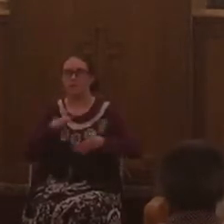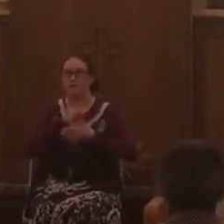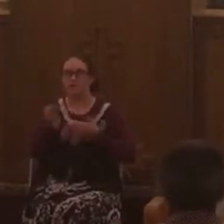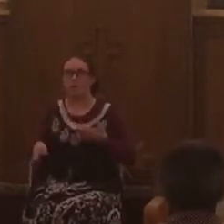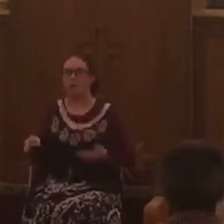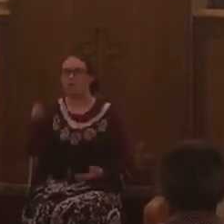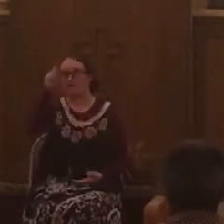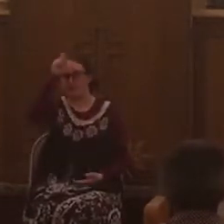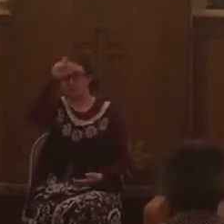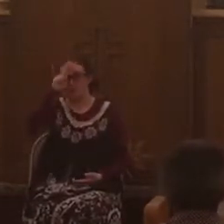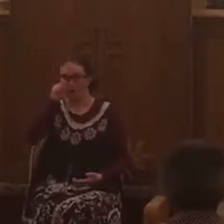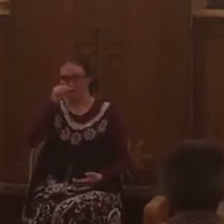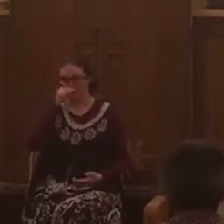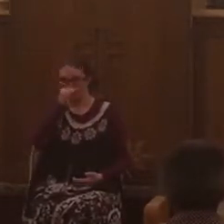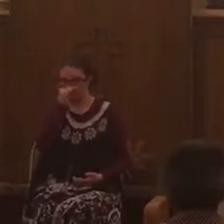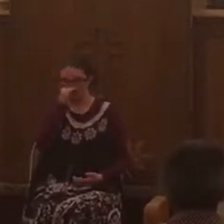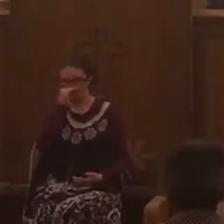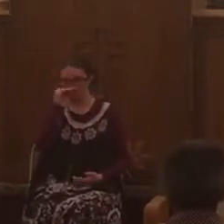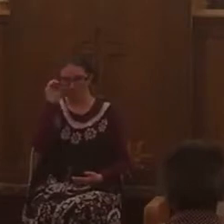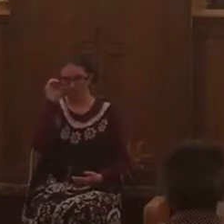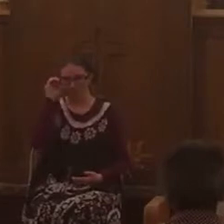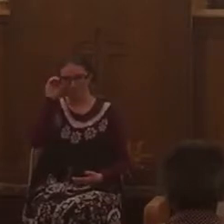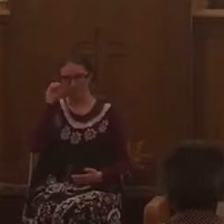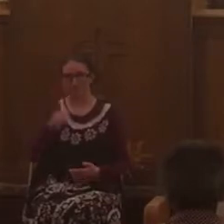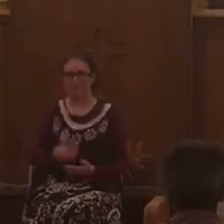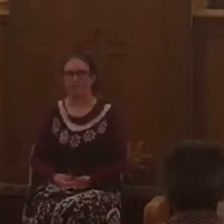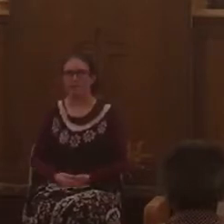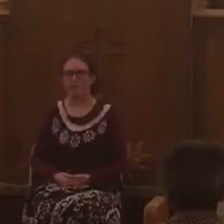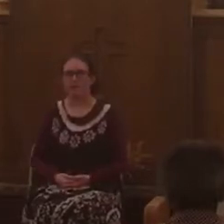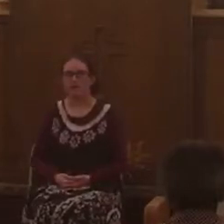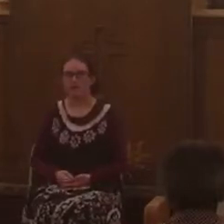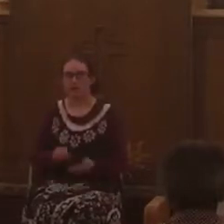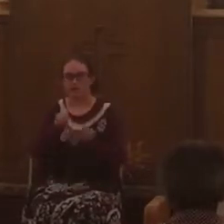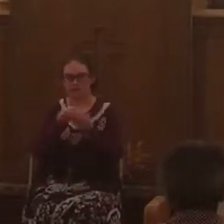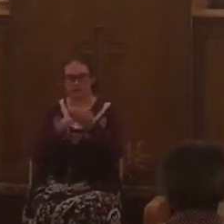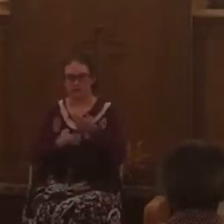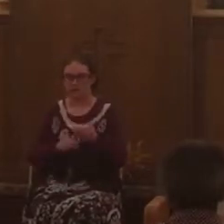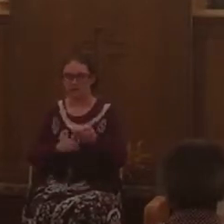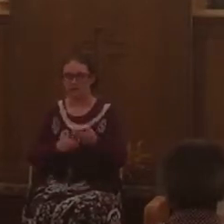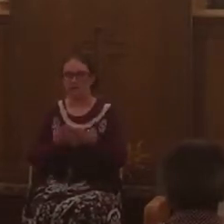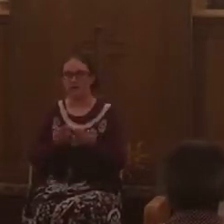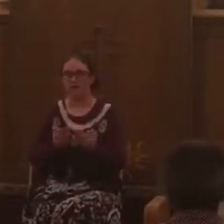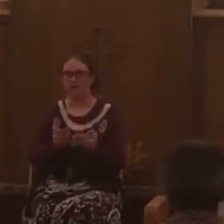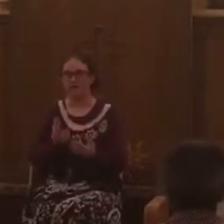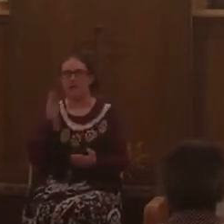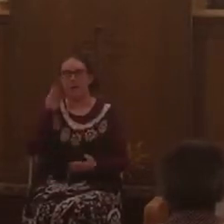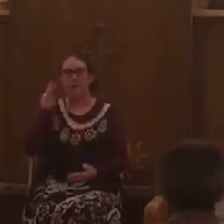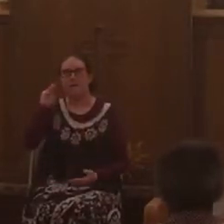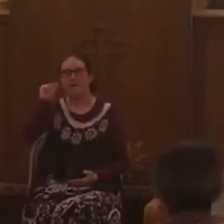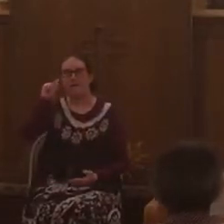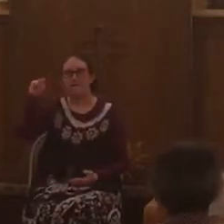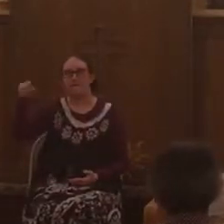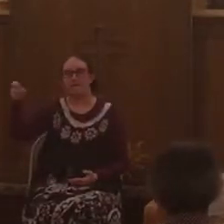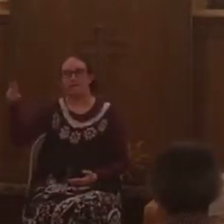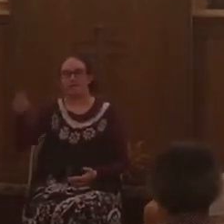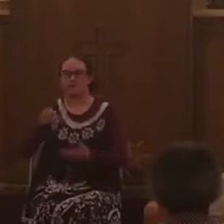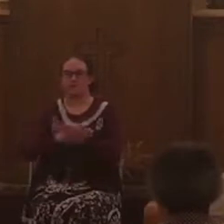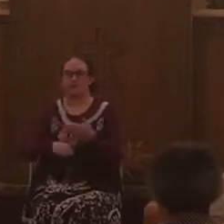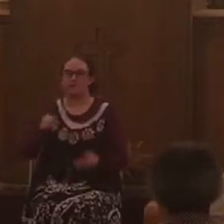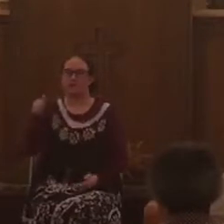is wise. Amen. And the scripture that I read in your hearing tonight in Matthew chapter 10,